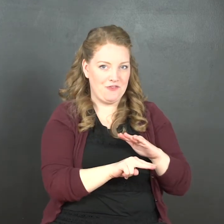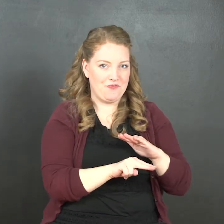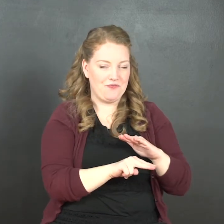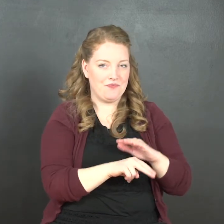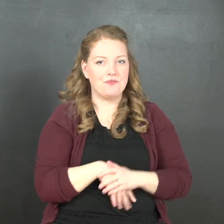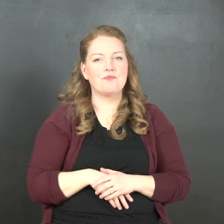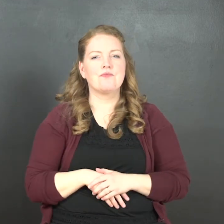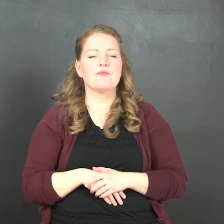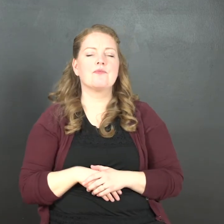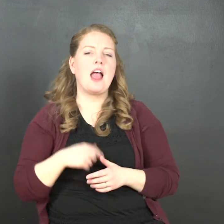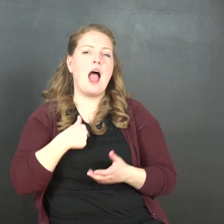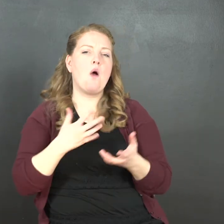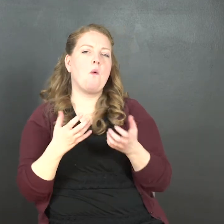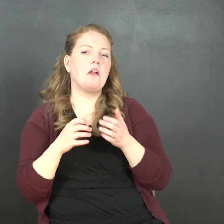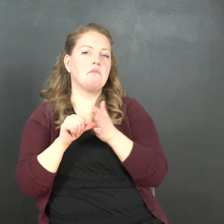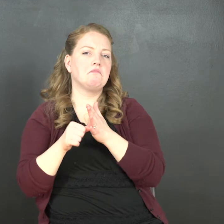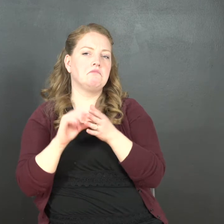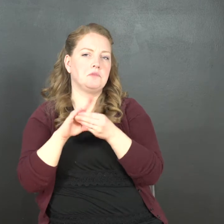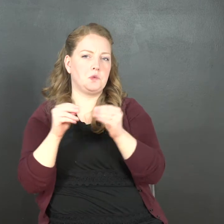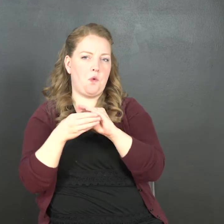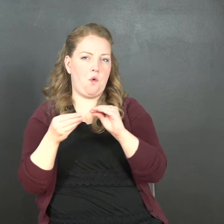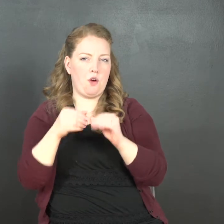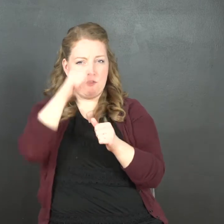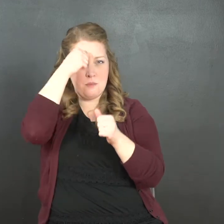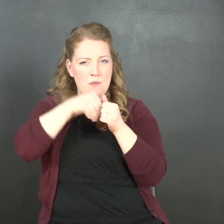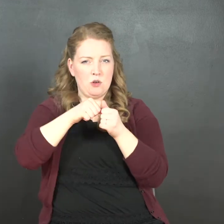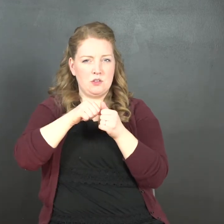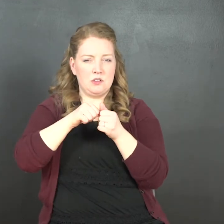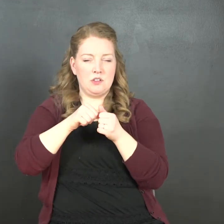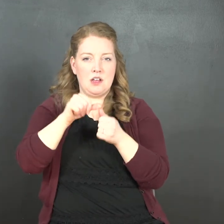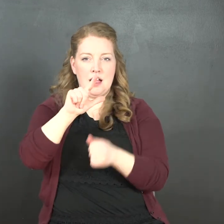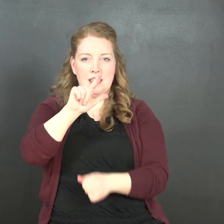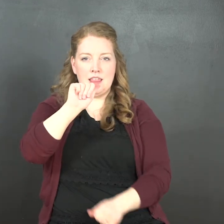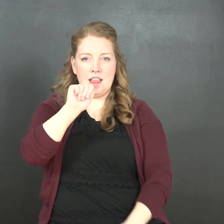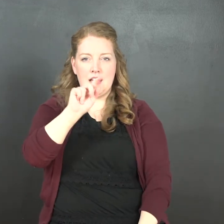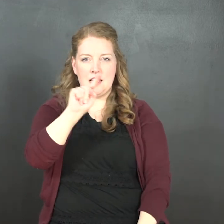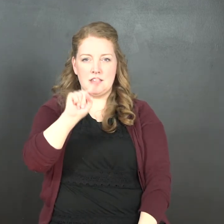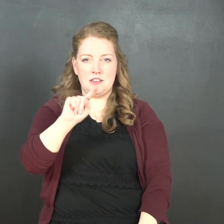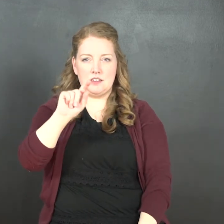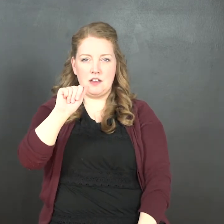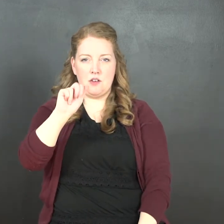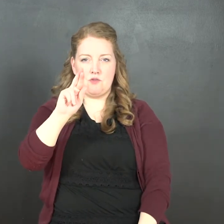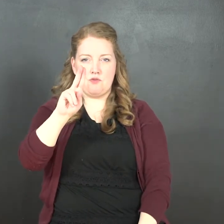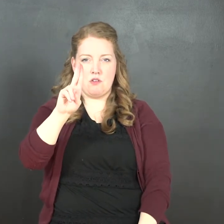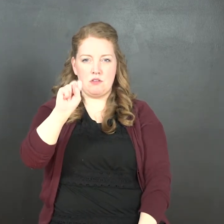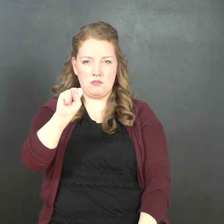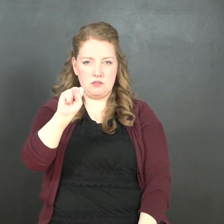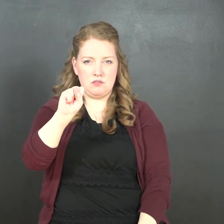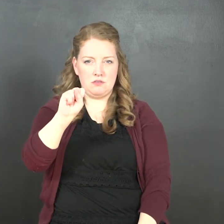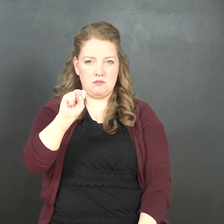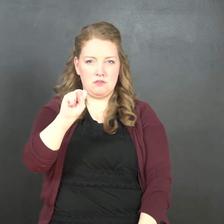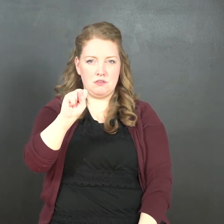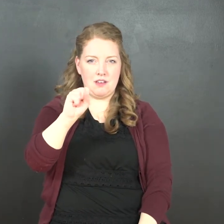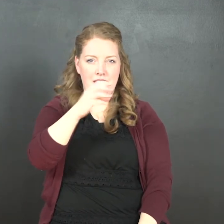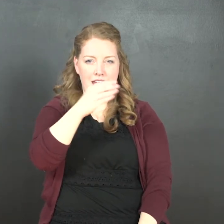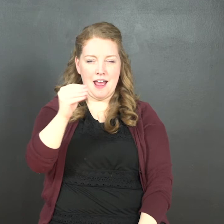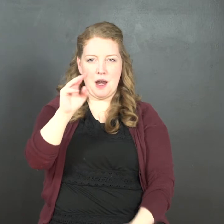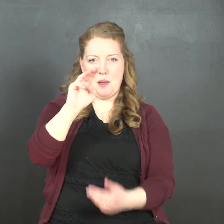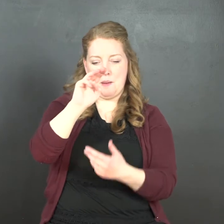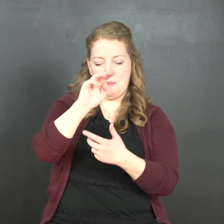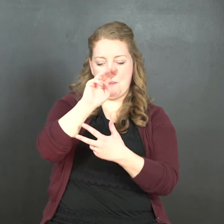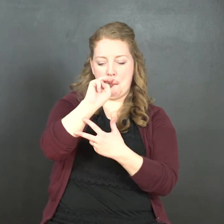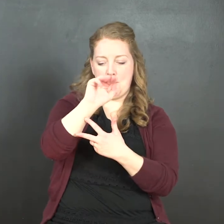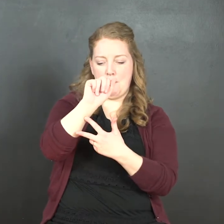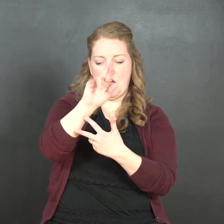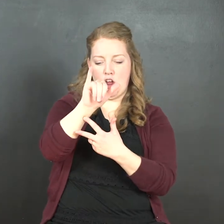and they were all apparently very good friends with Jesus. And so they send word to Jesus that Lazarus is sick, and he comes back,